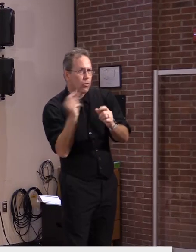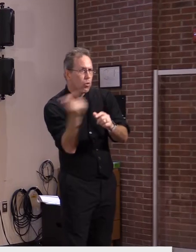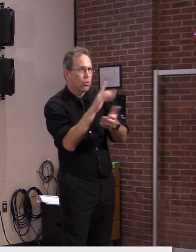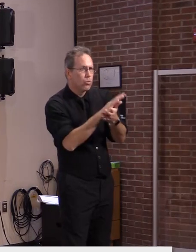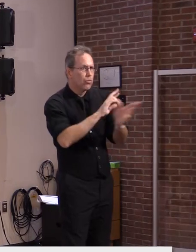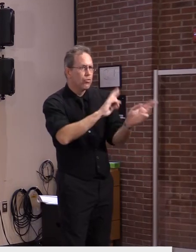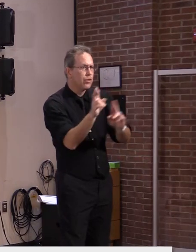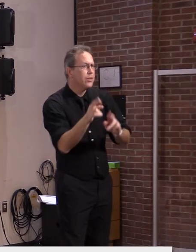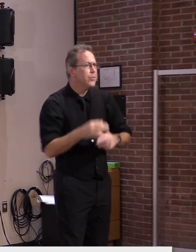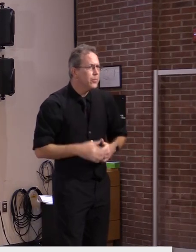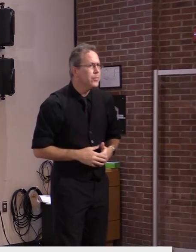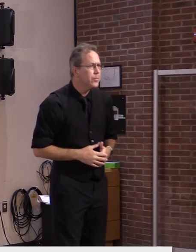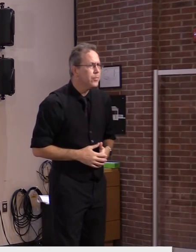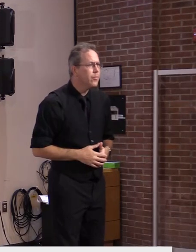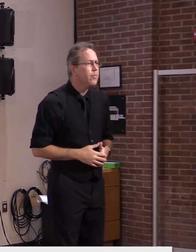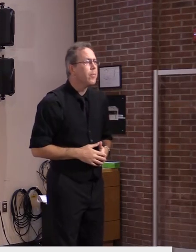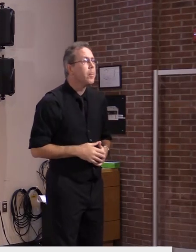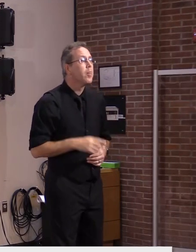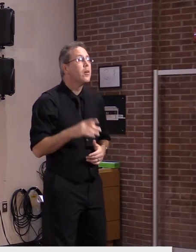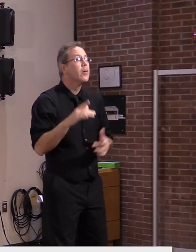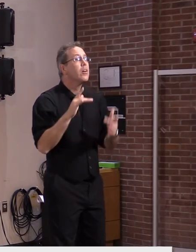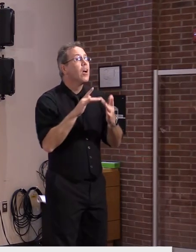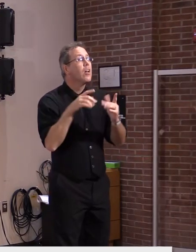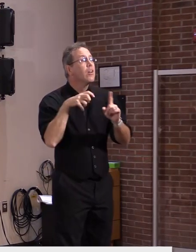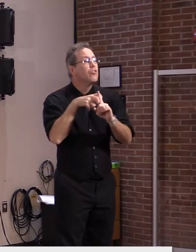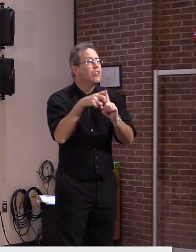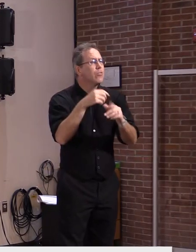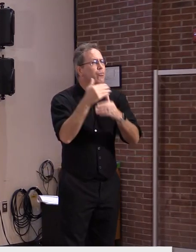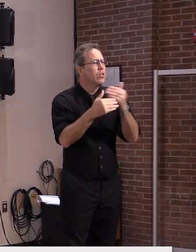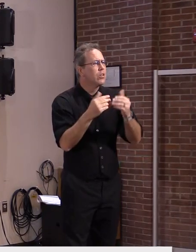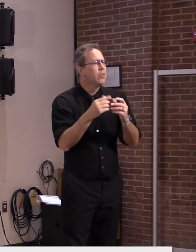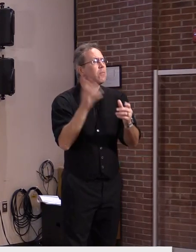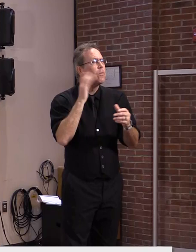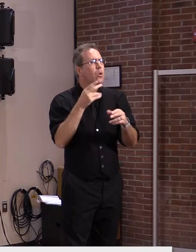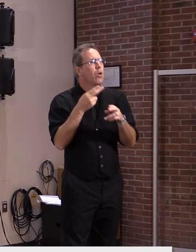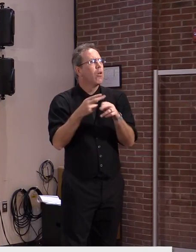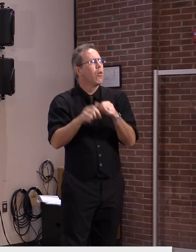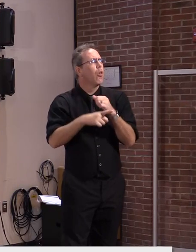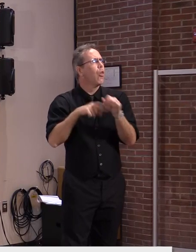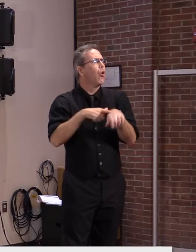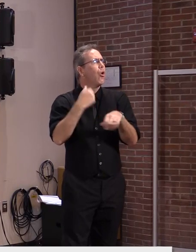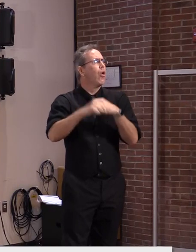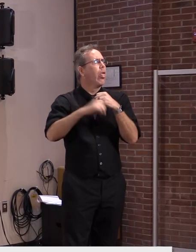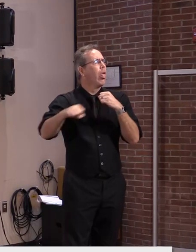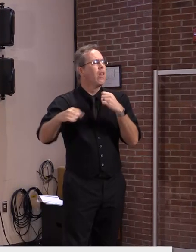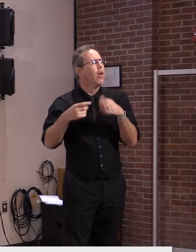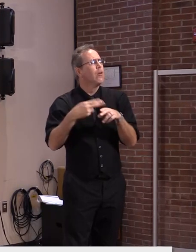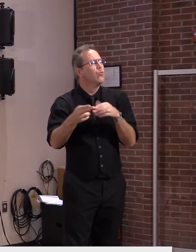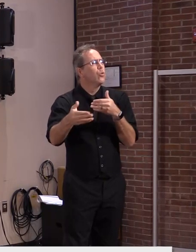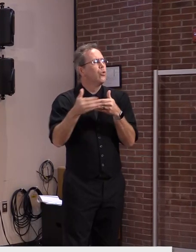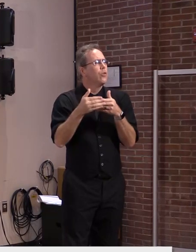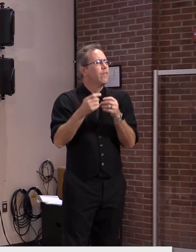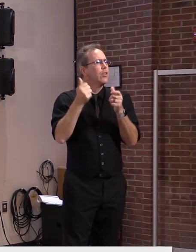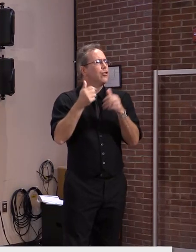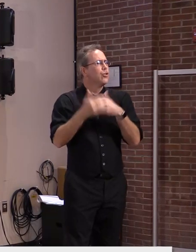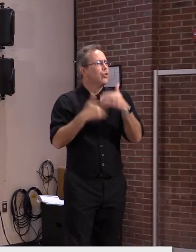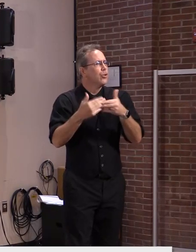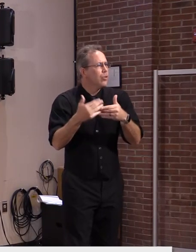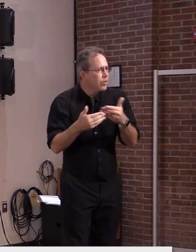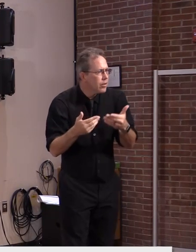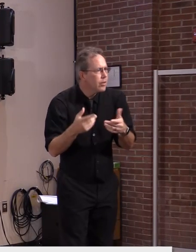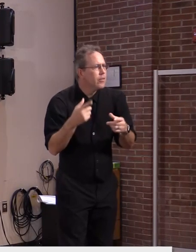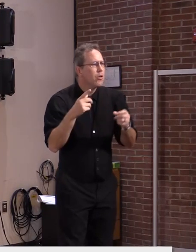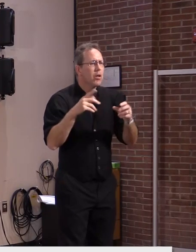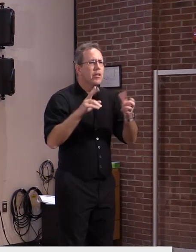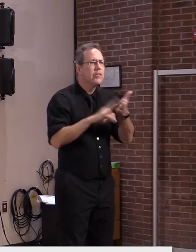to that process that would help test to stay be operationalized in more districts, I think we'll see more come on. But I would suggest